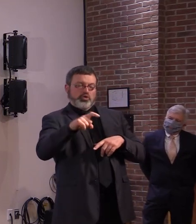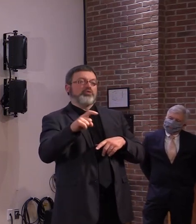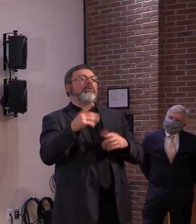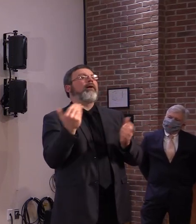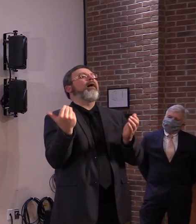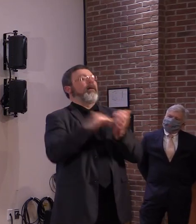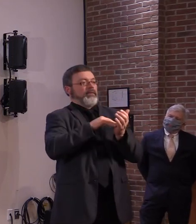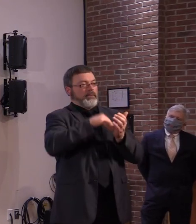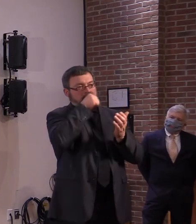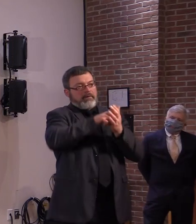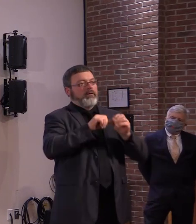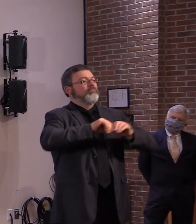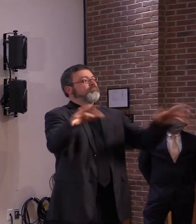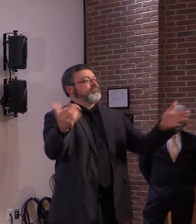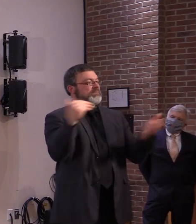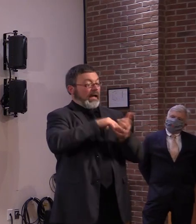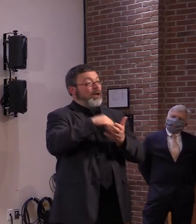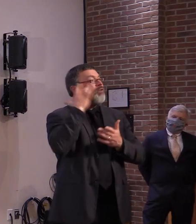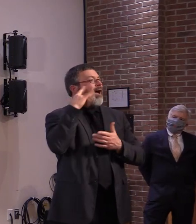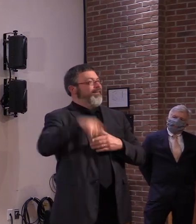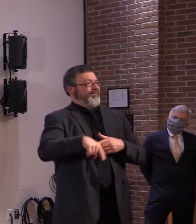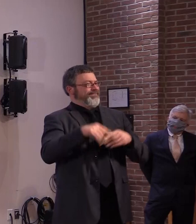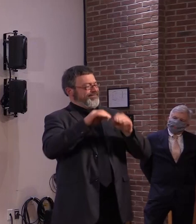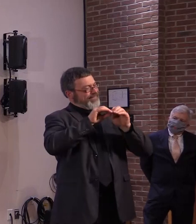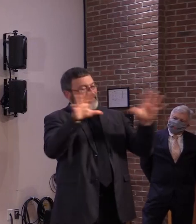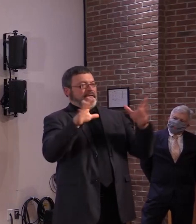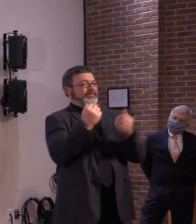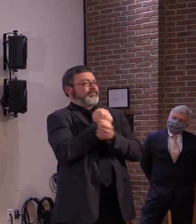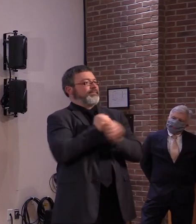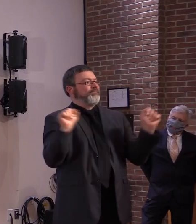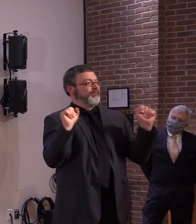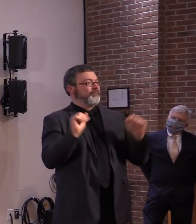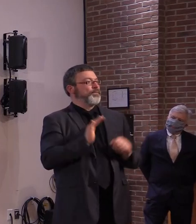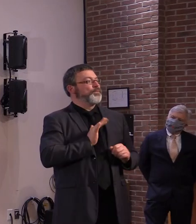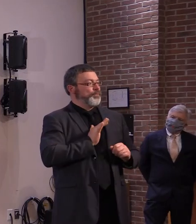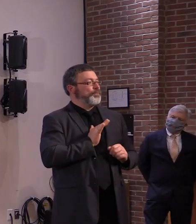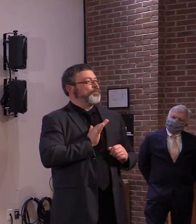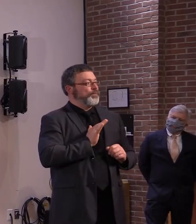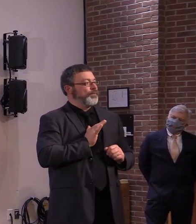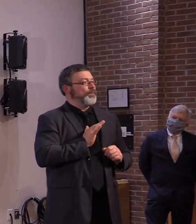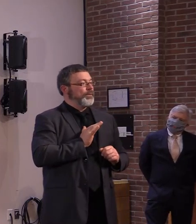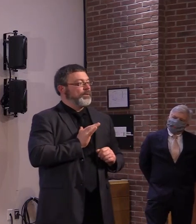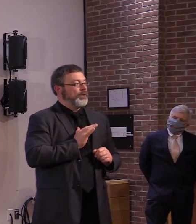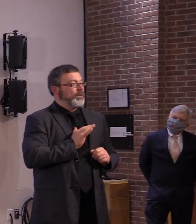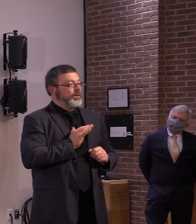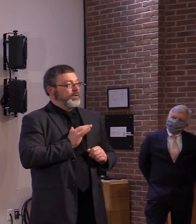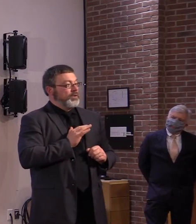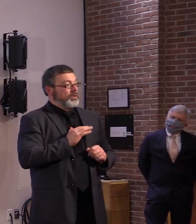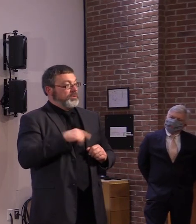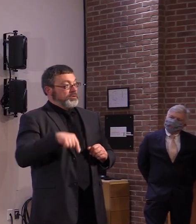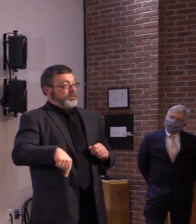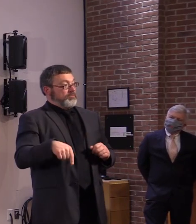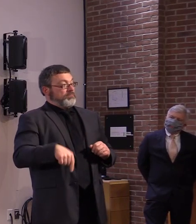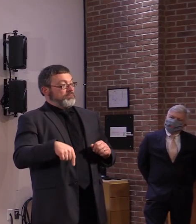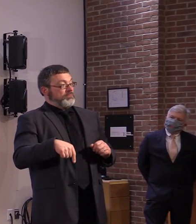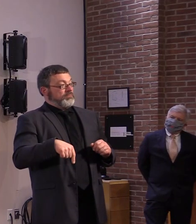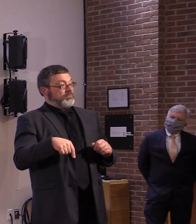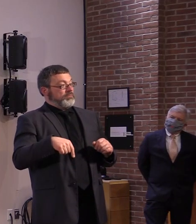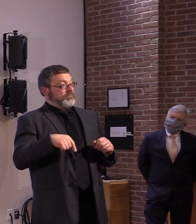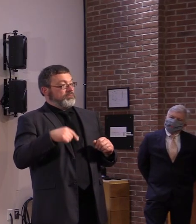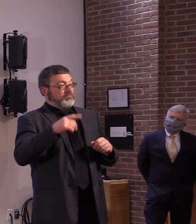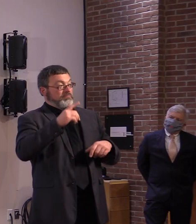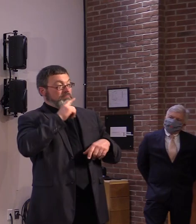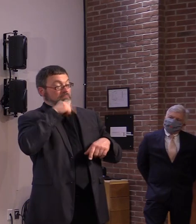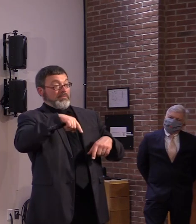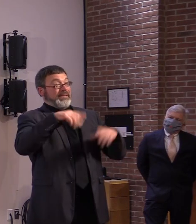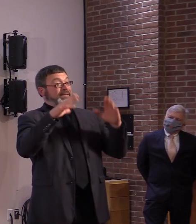safe manner, and that everyone has an opportunity to do so. We've had very low voter turnout for town